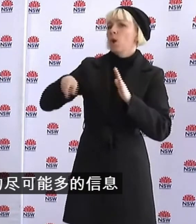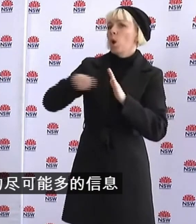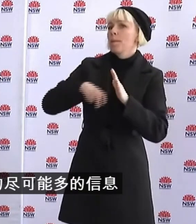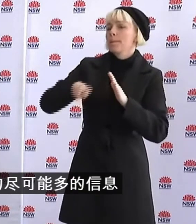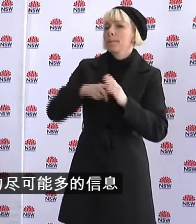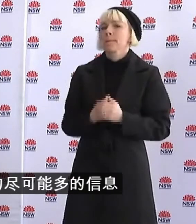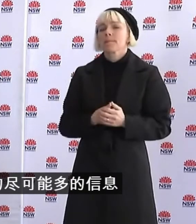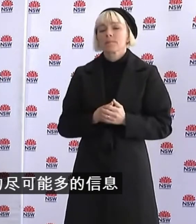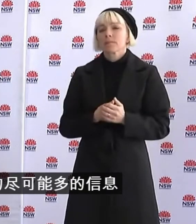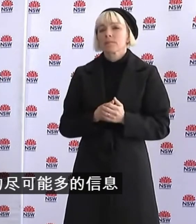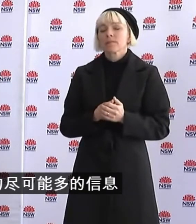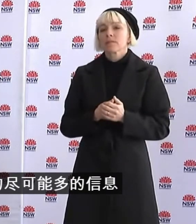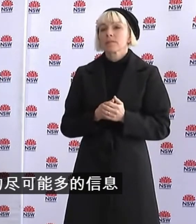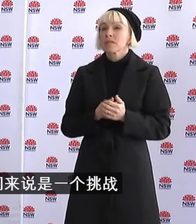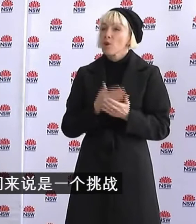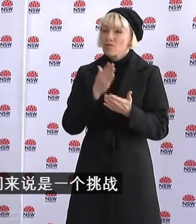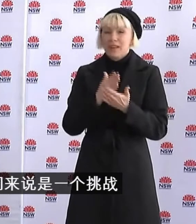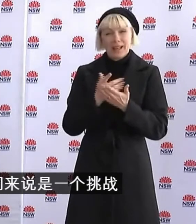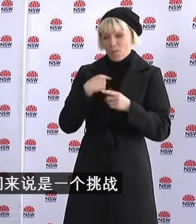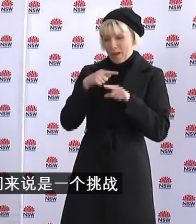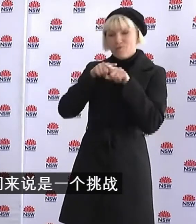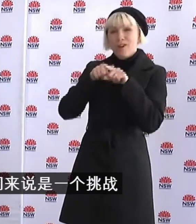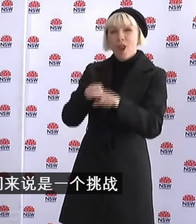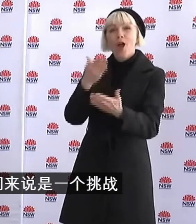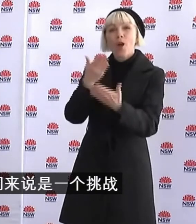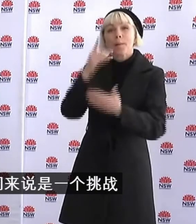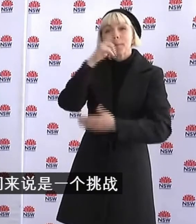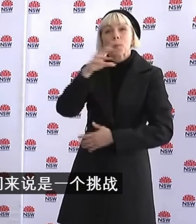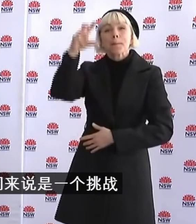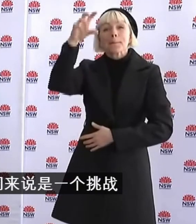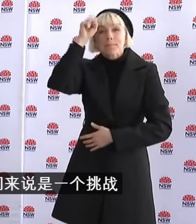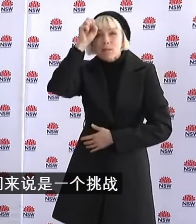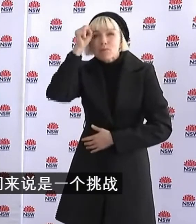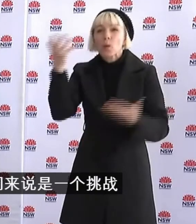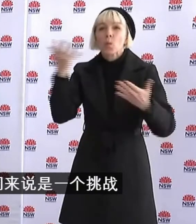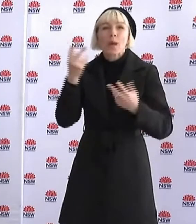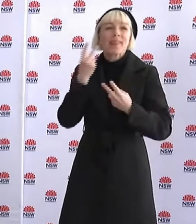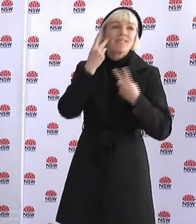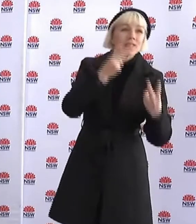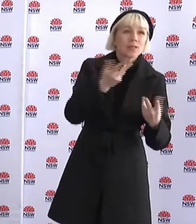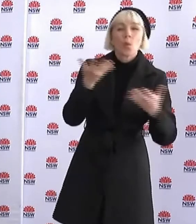people giving us as much information as they remember, as much information as they have. So the challenge